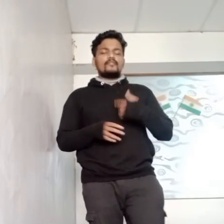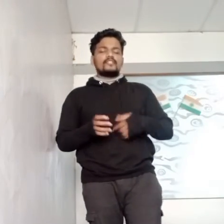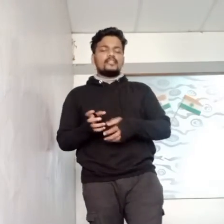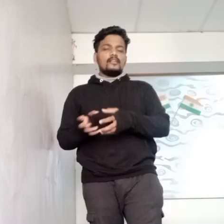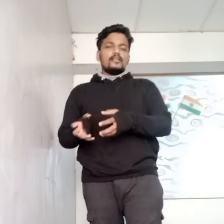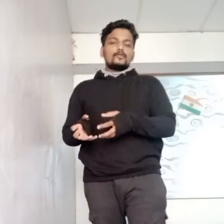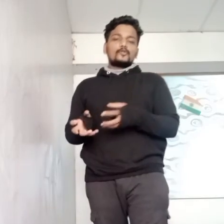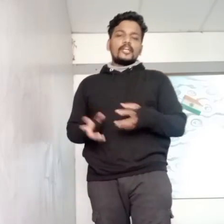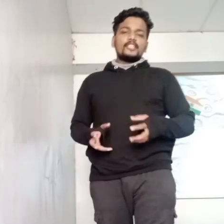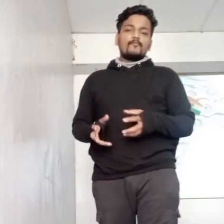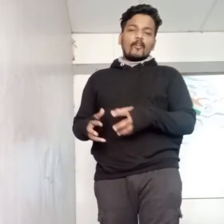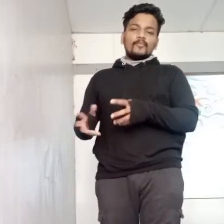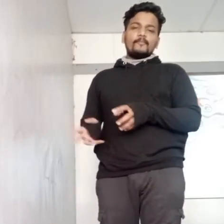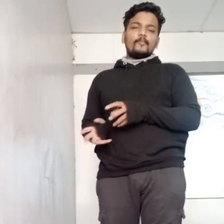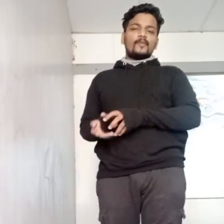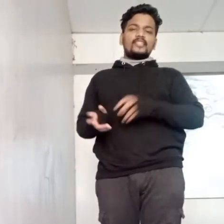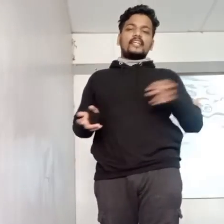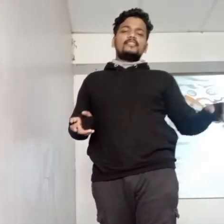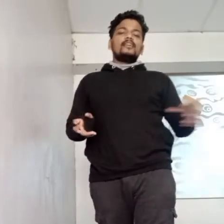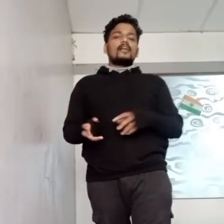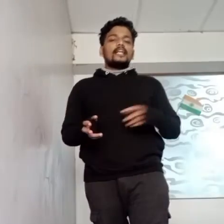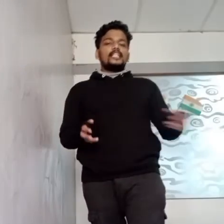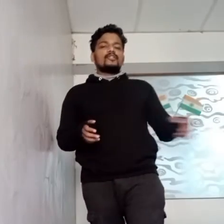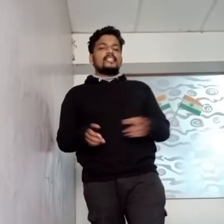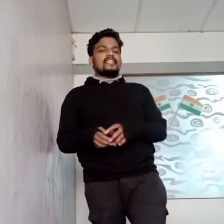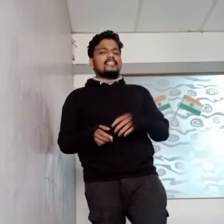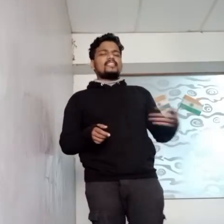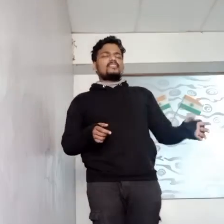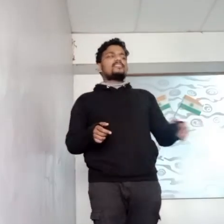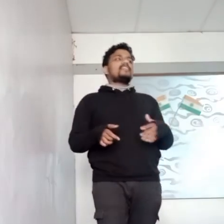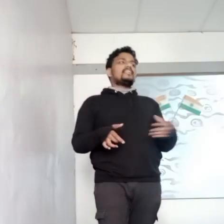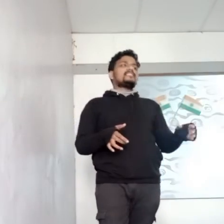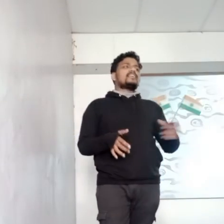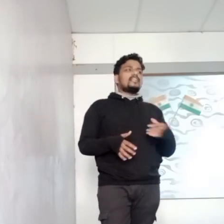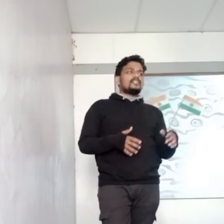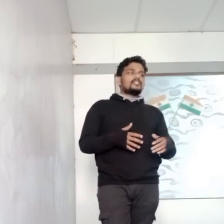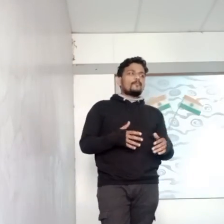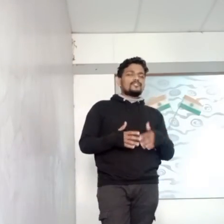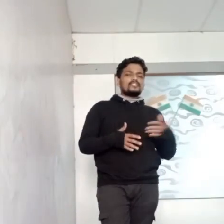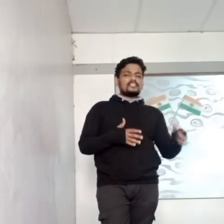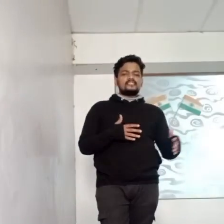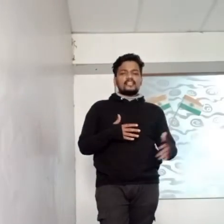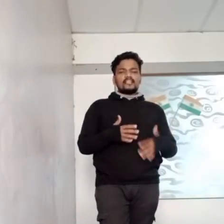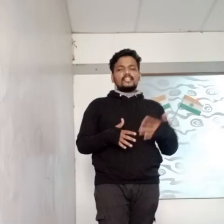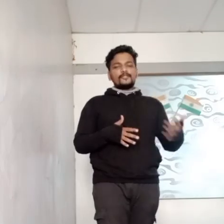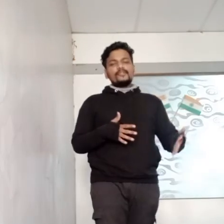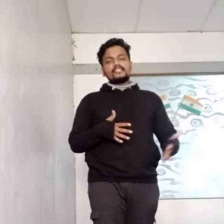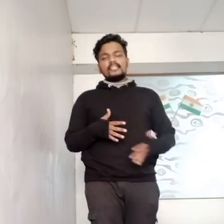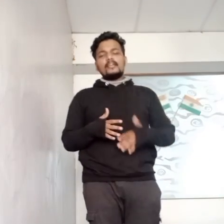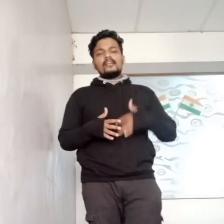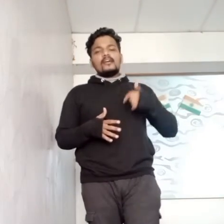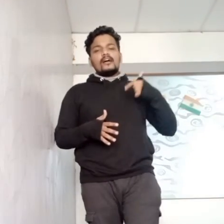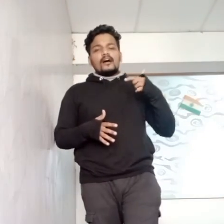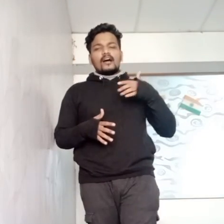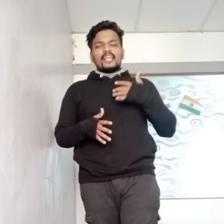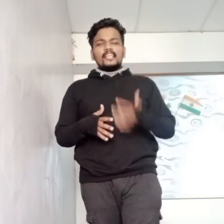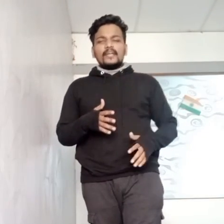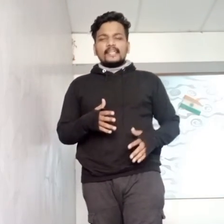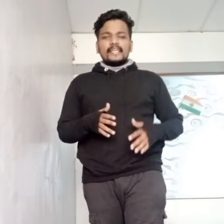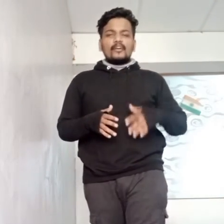that threads from that 50 threads continuously, and the threads are suppose that threads are continuously eliminated or